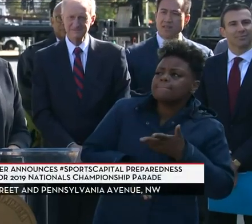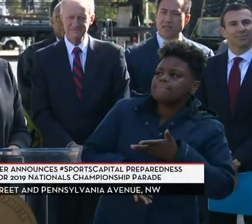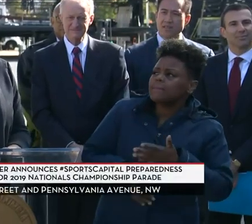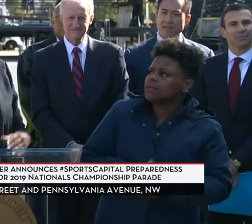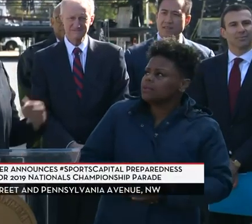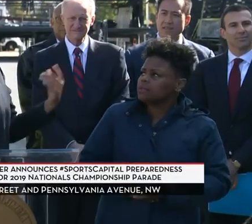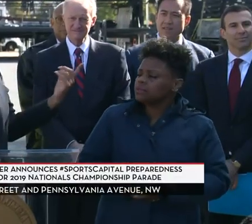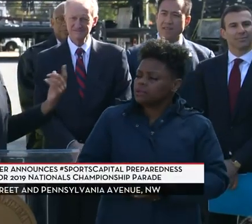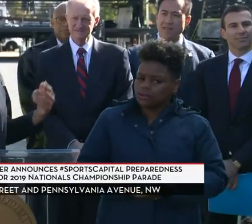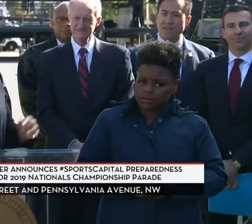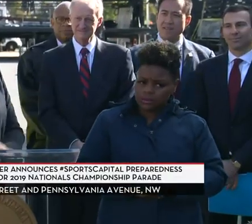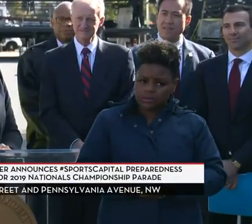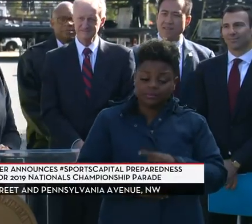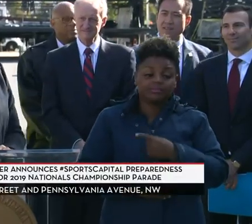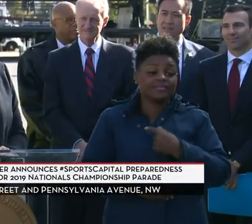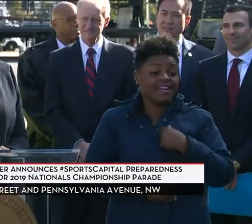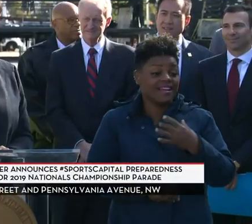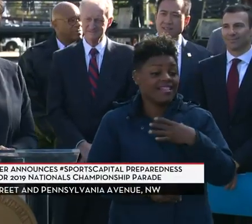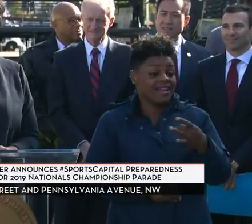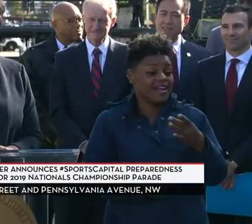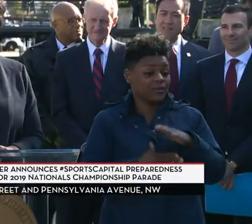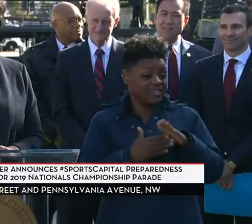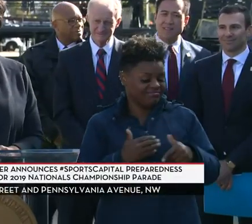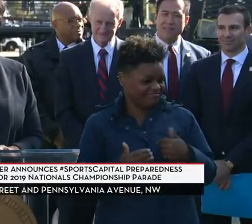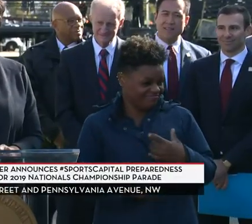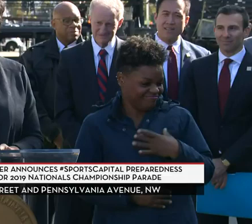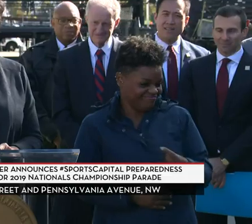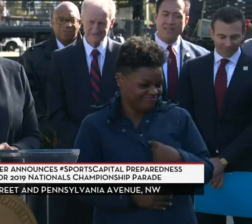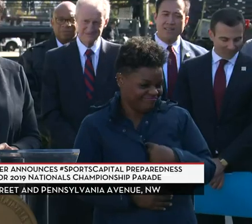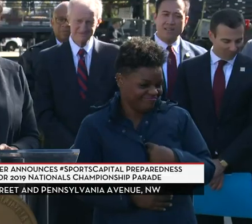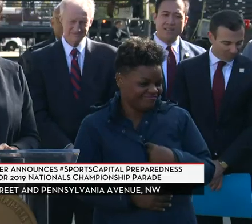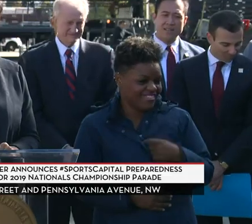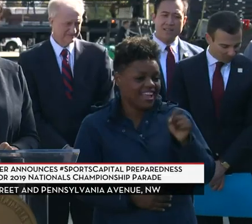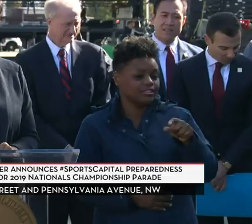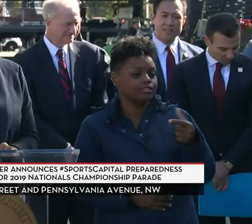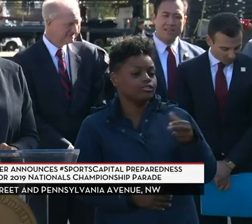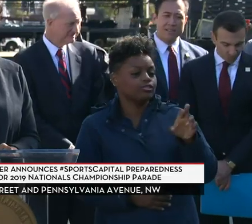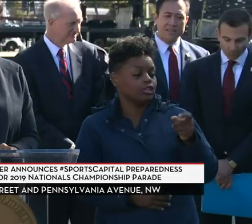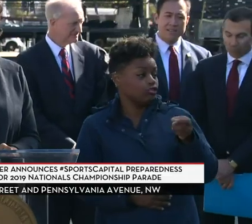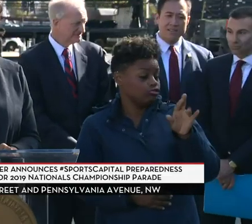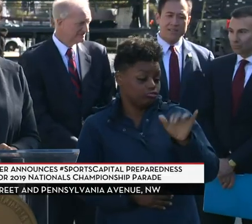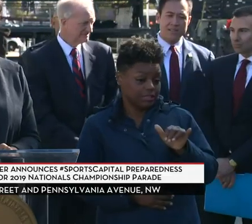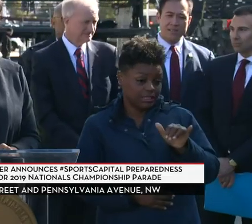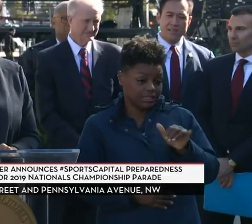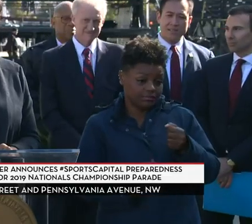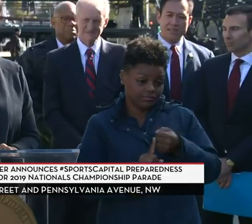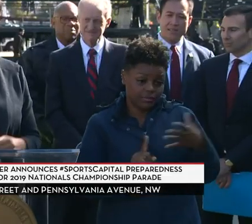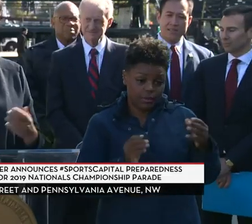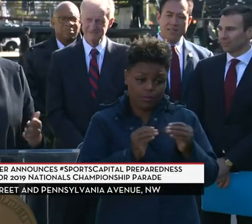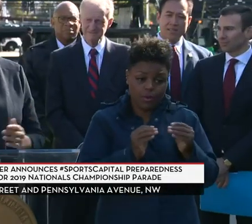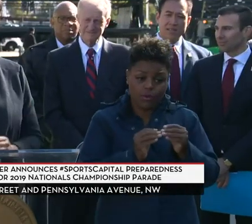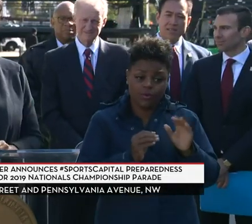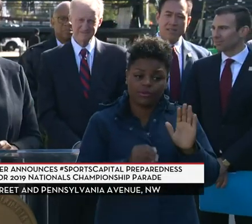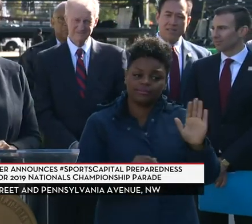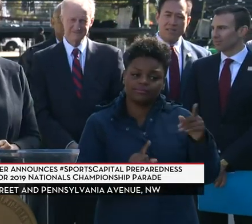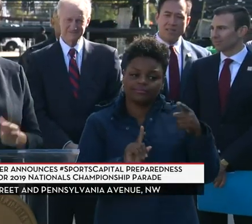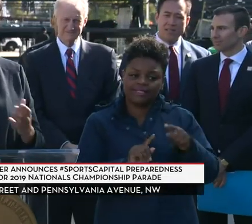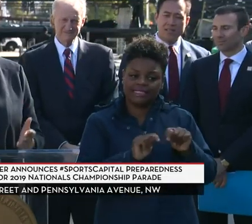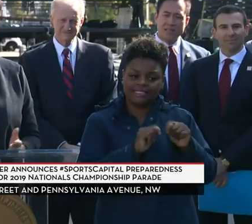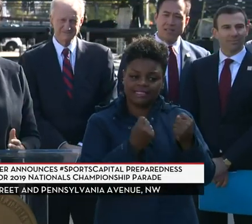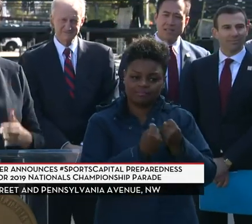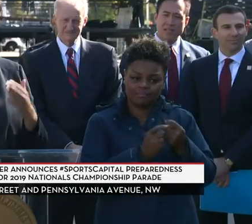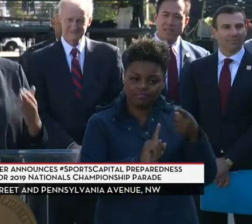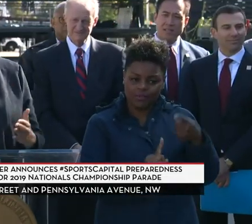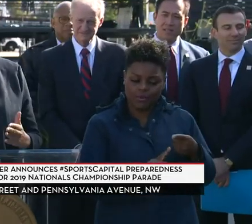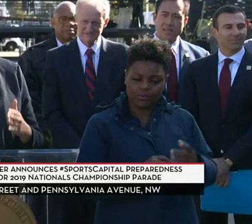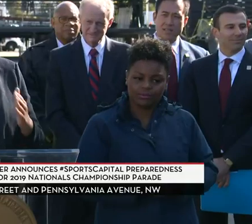on the weekend myself. I'll ask Gregory to talk about what the team's objective was. Well, certainly when the